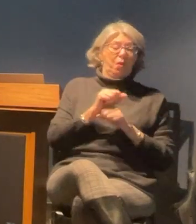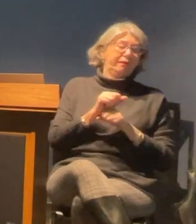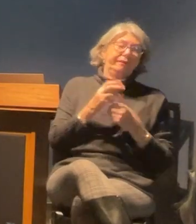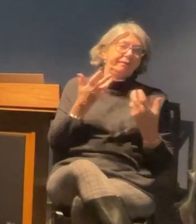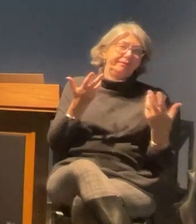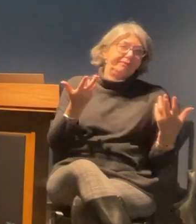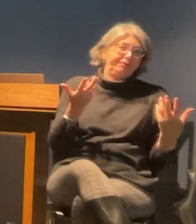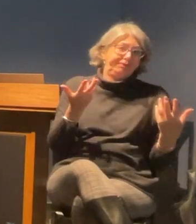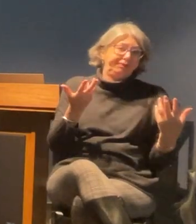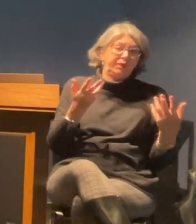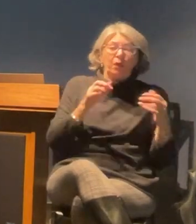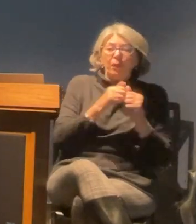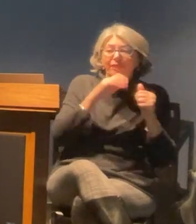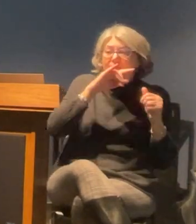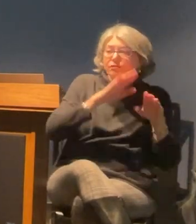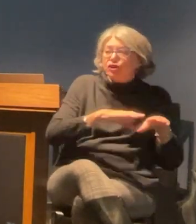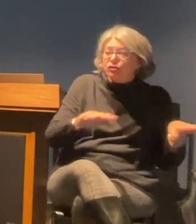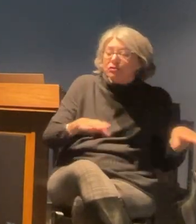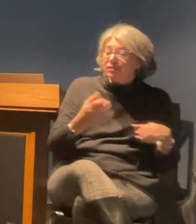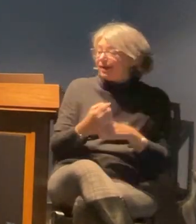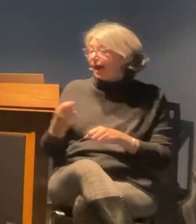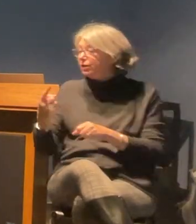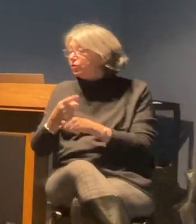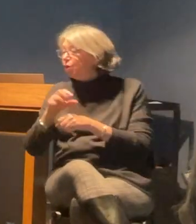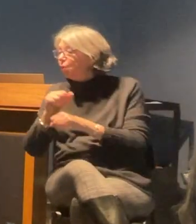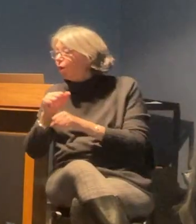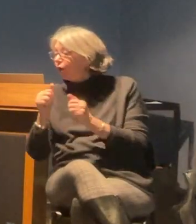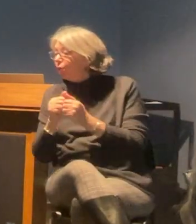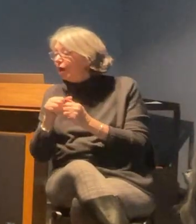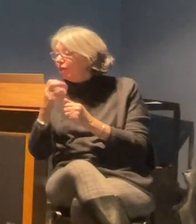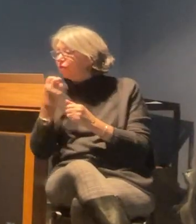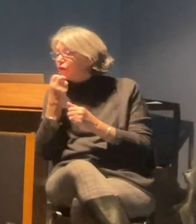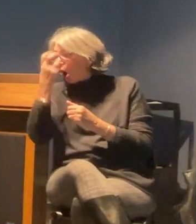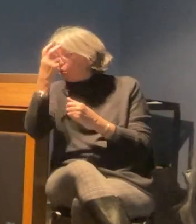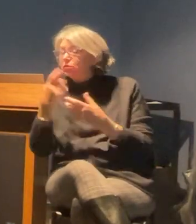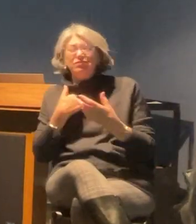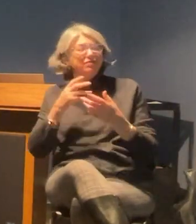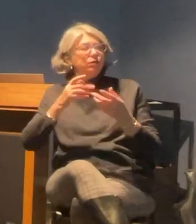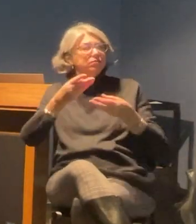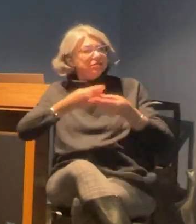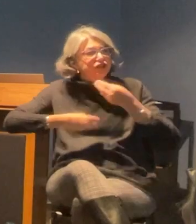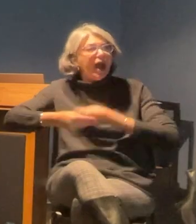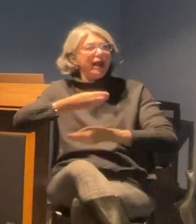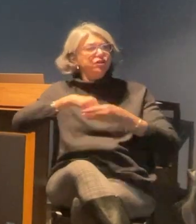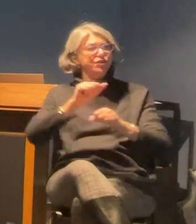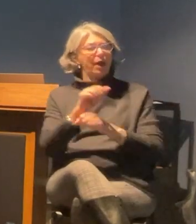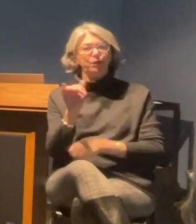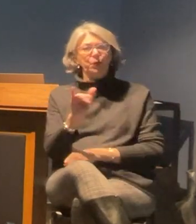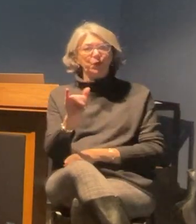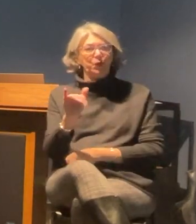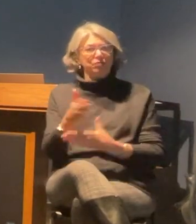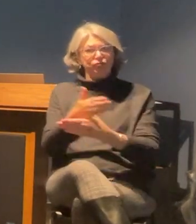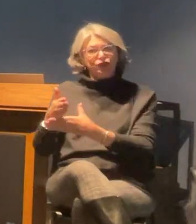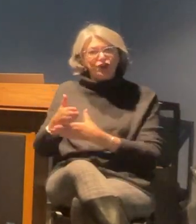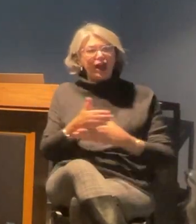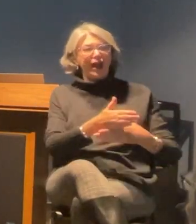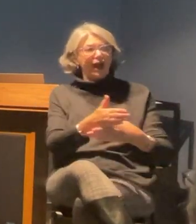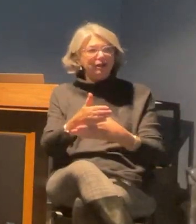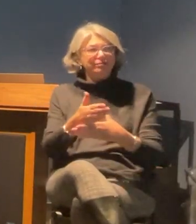know, with the kids, and next year you're gonna work with the goats. So they switching their jobs also.